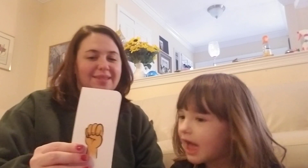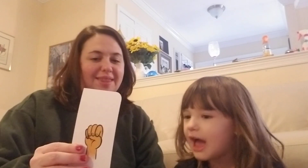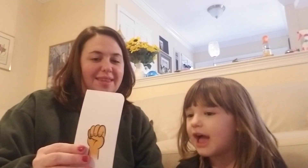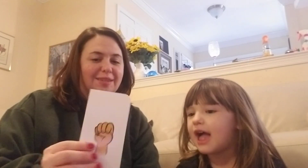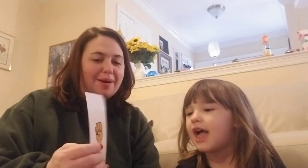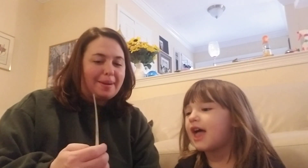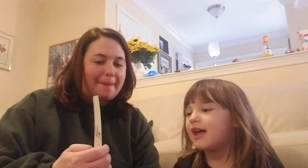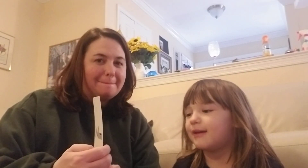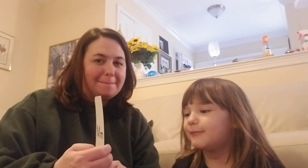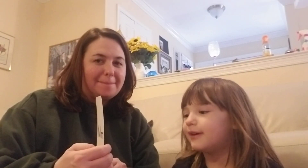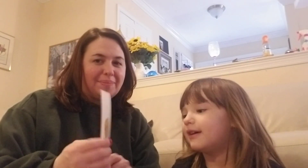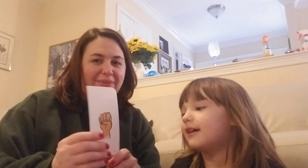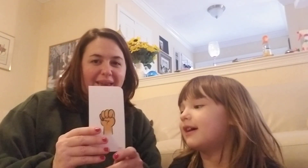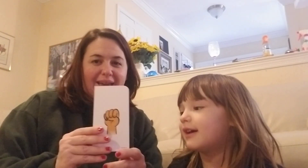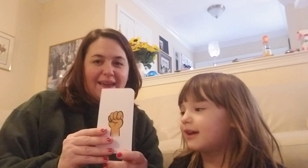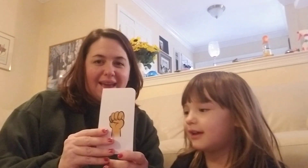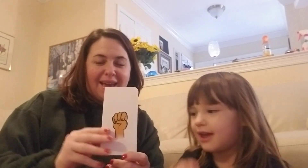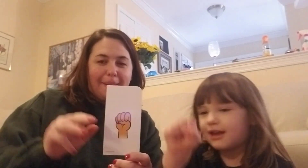What's this one? M.